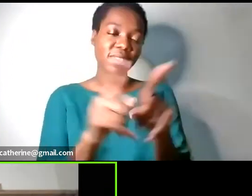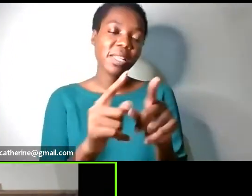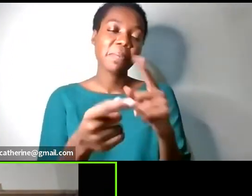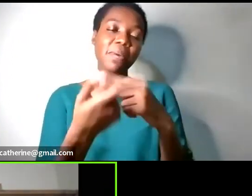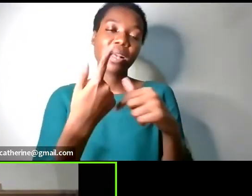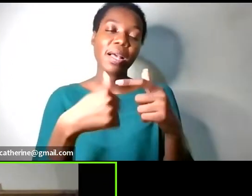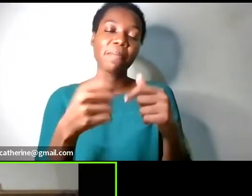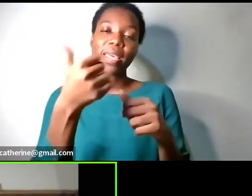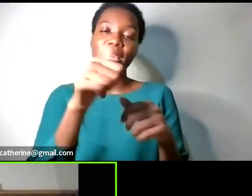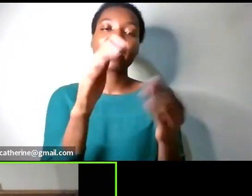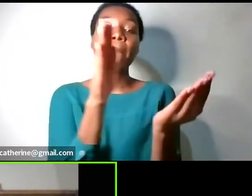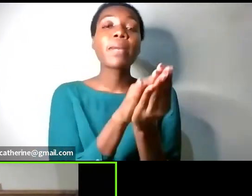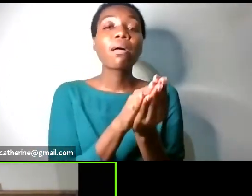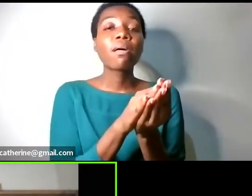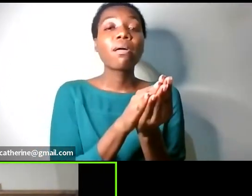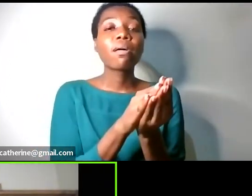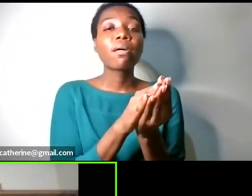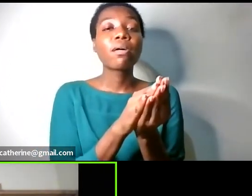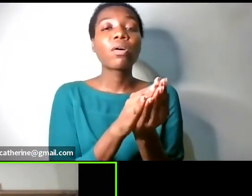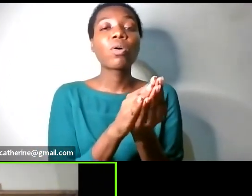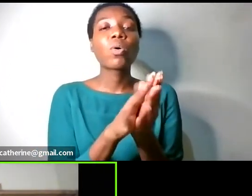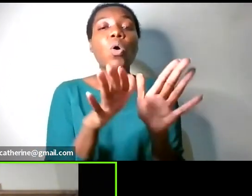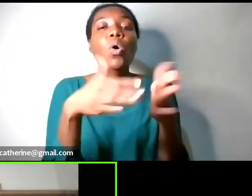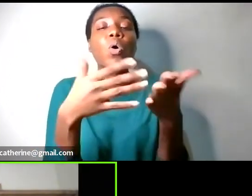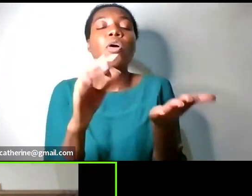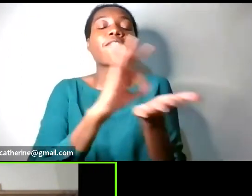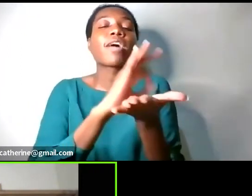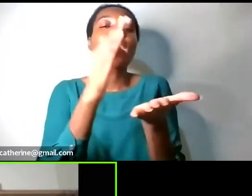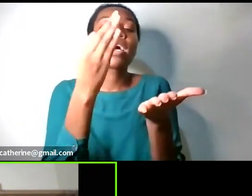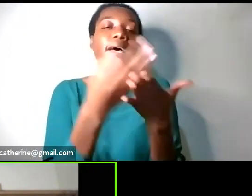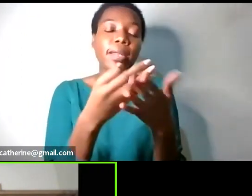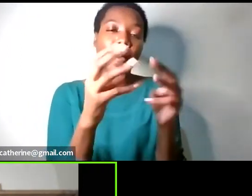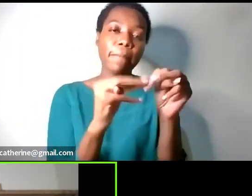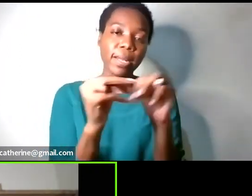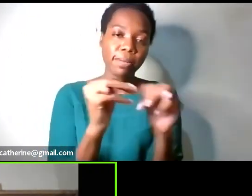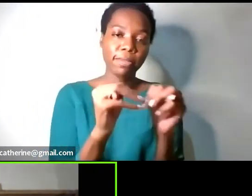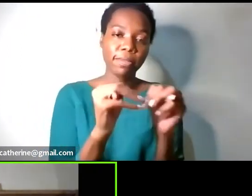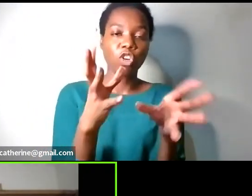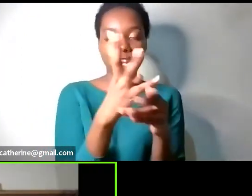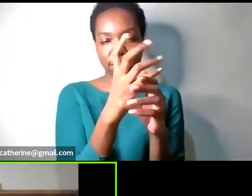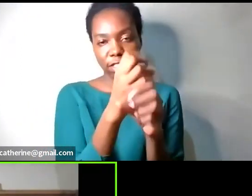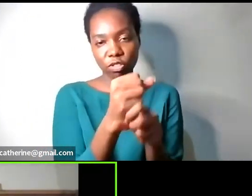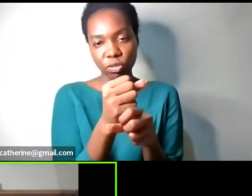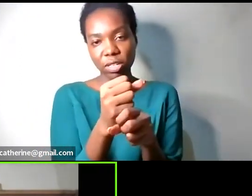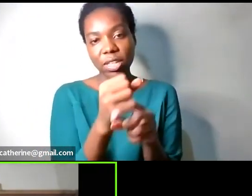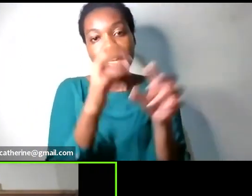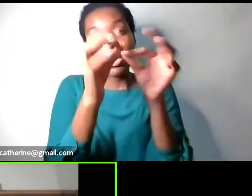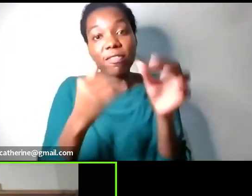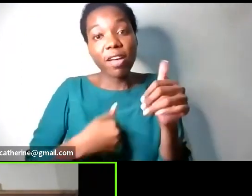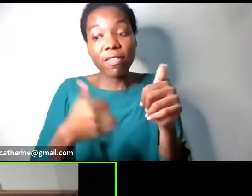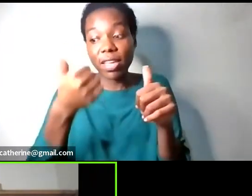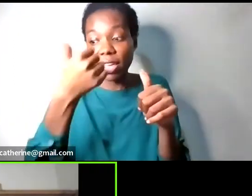bank or any other fund management organization. In any case, apart from fund